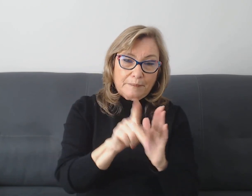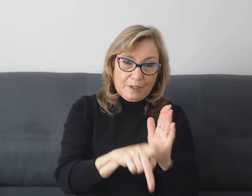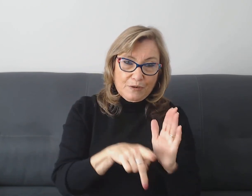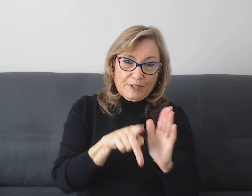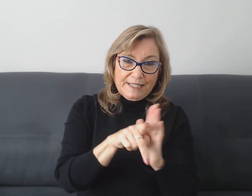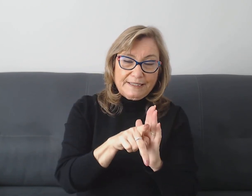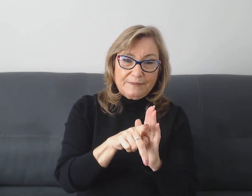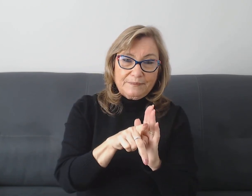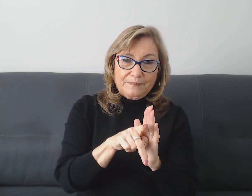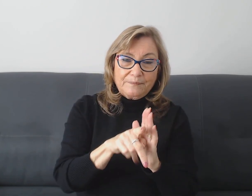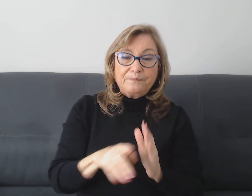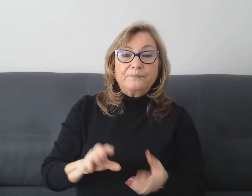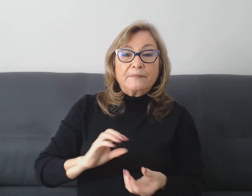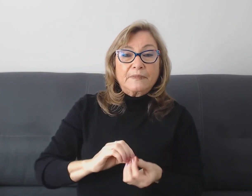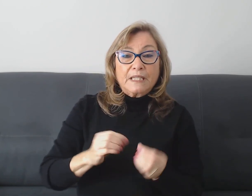Number 4.